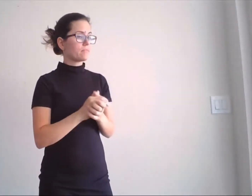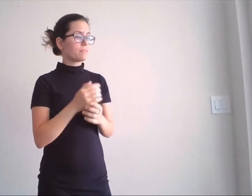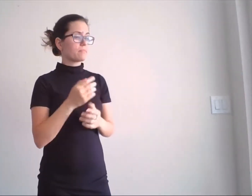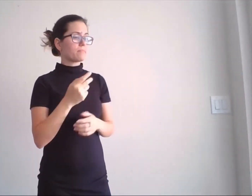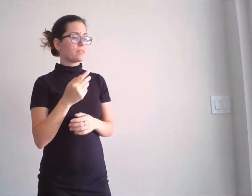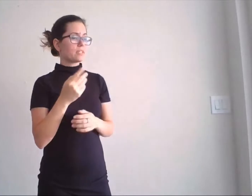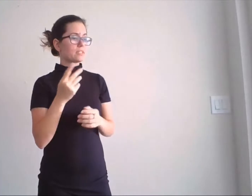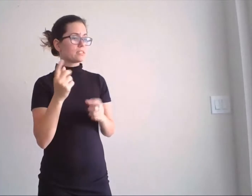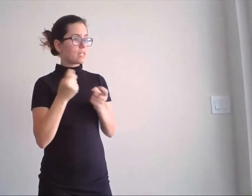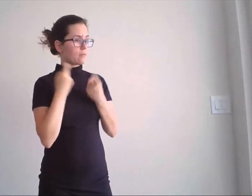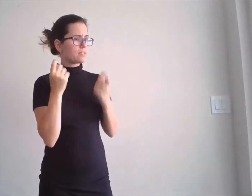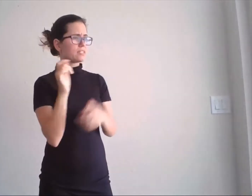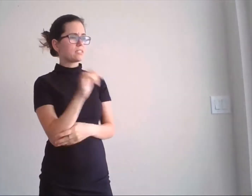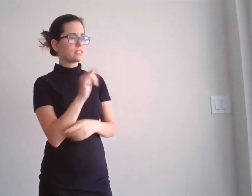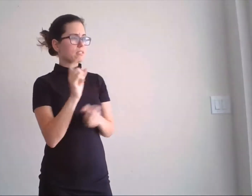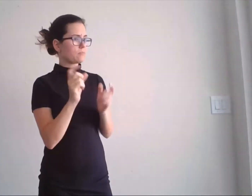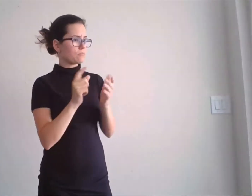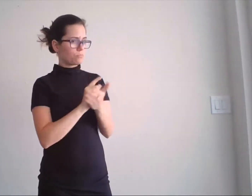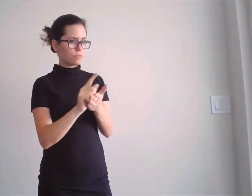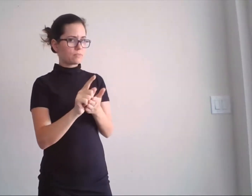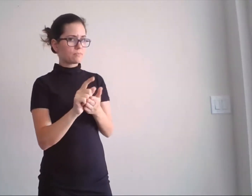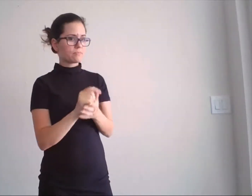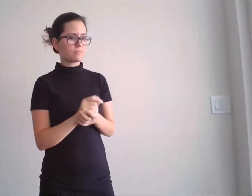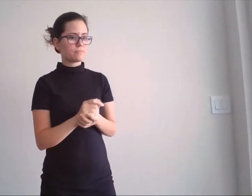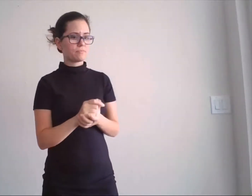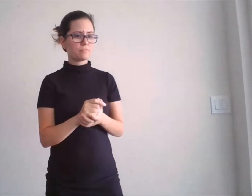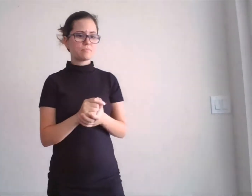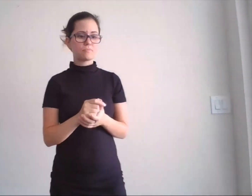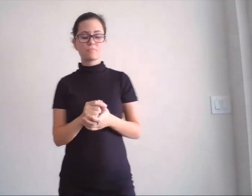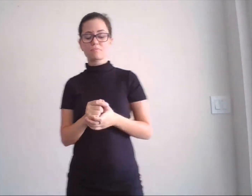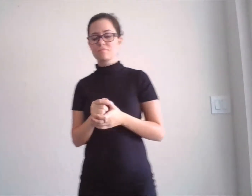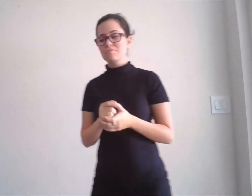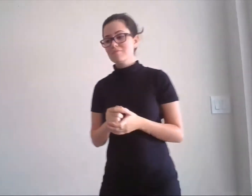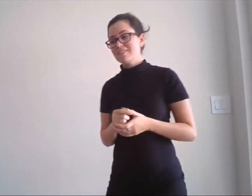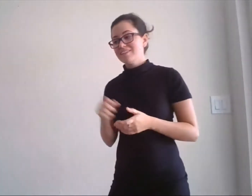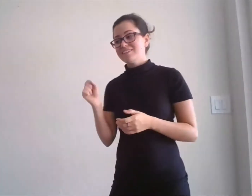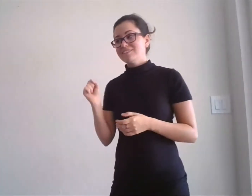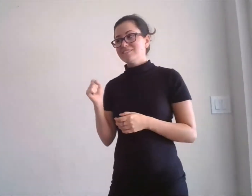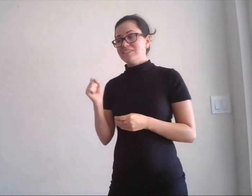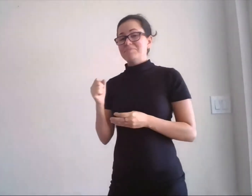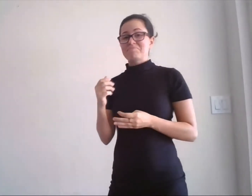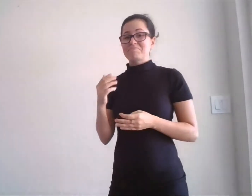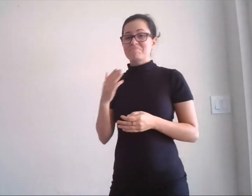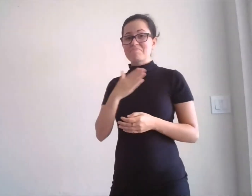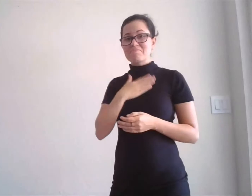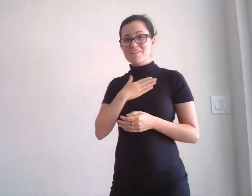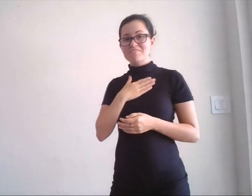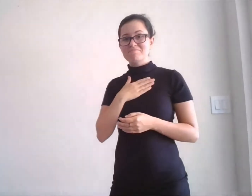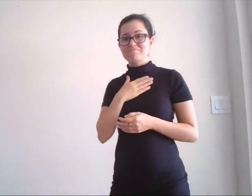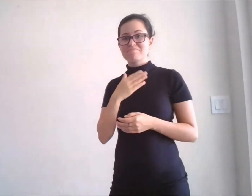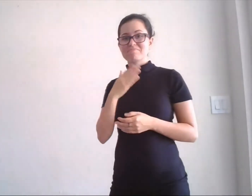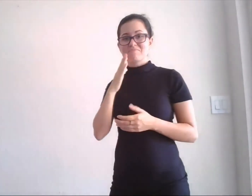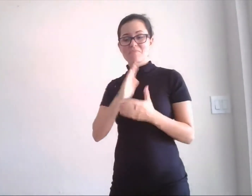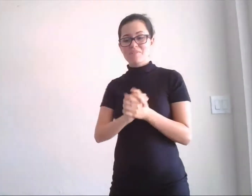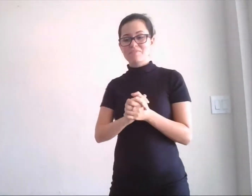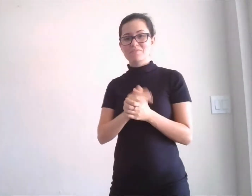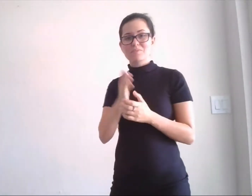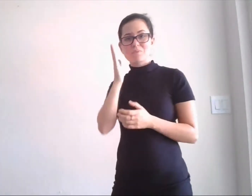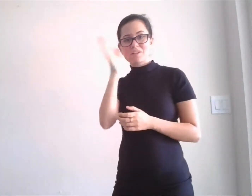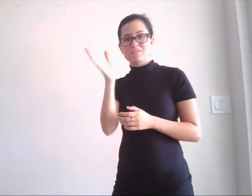which is, I'm not even going to say when we're recording this, but it's a few days away. One day after your birthday, big boy. That's coming up. I'm